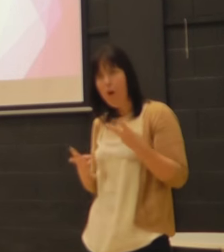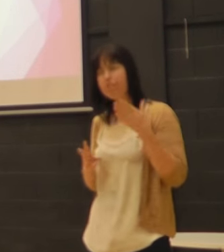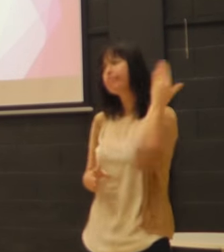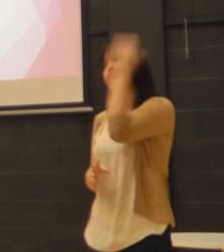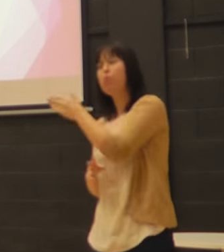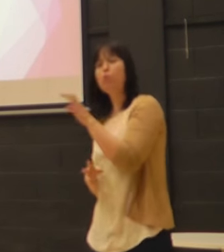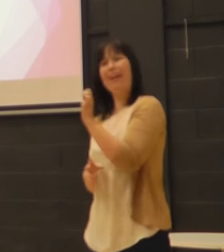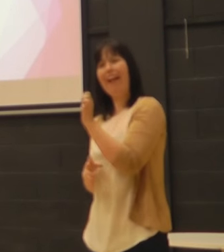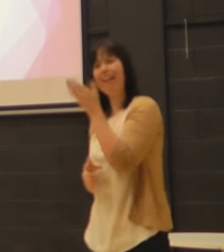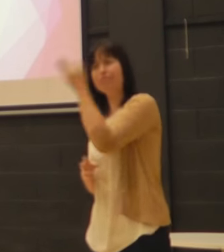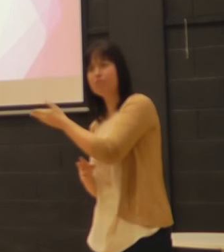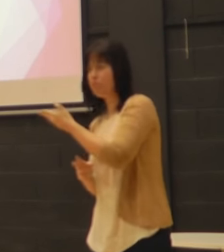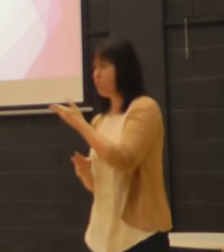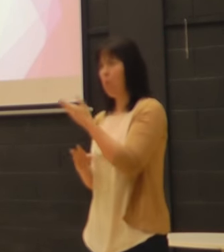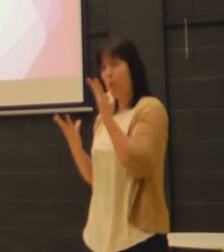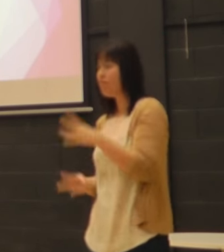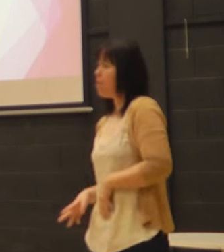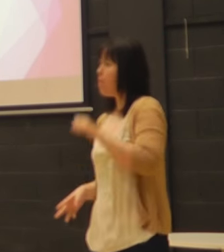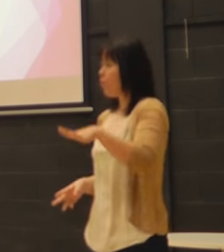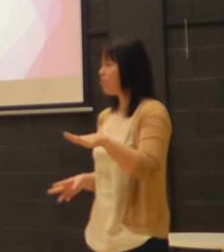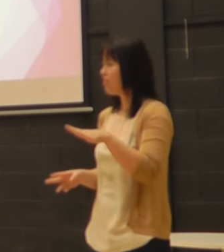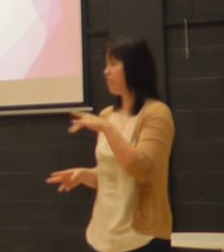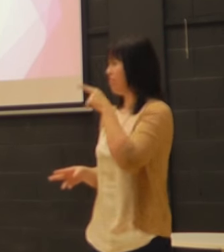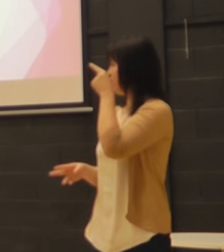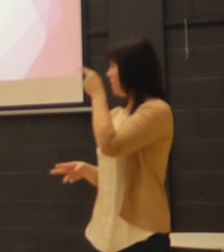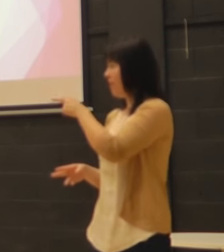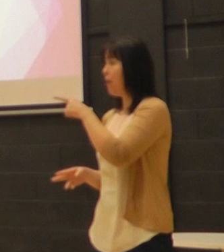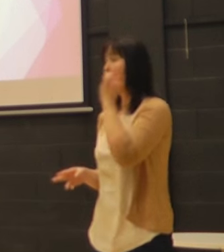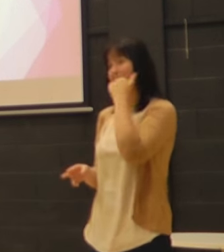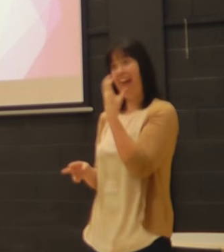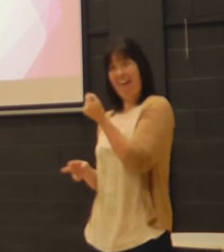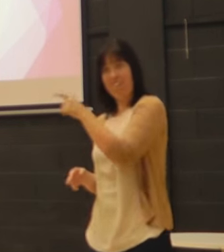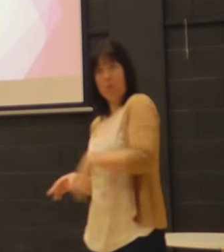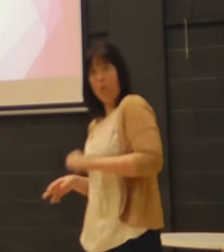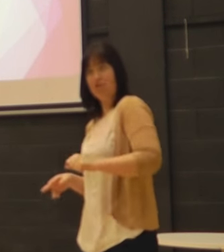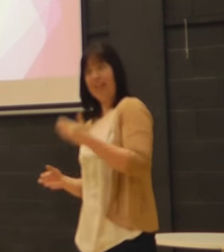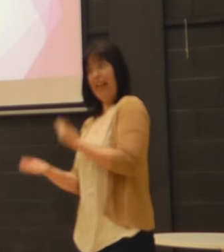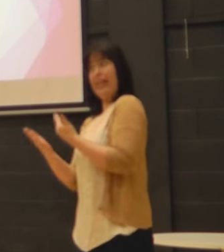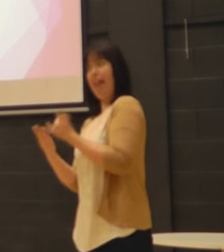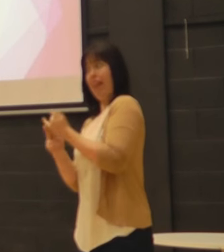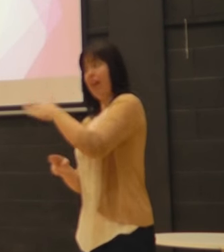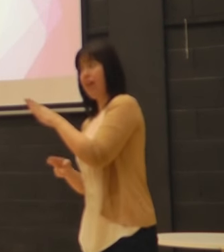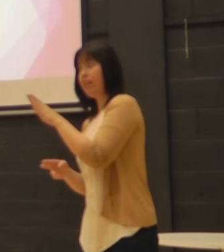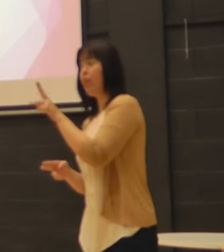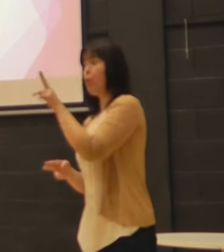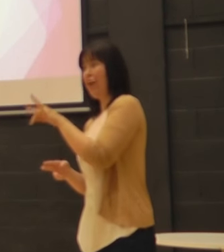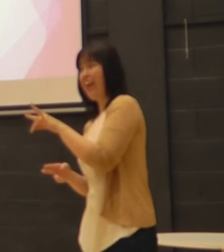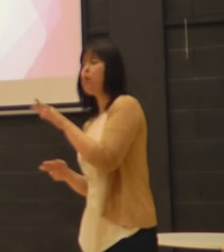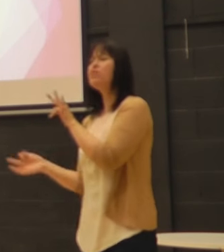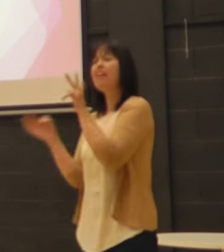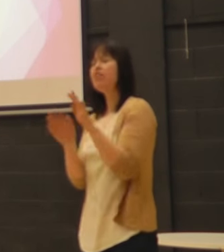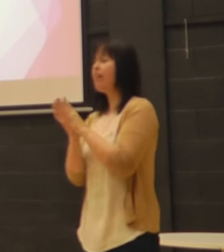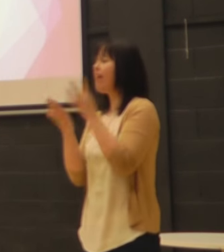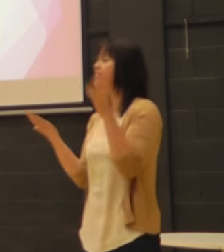to England to avail of abortions there, abortion became legal in Britain in following the 1967